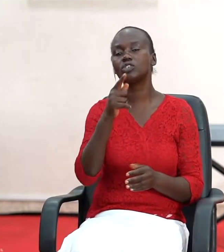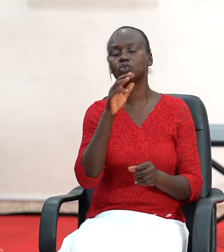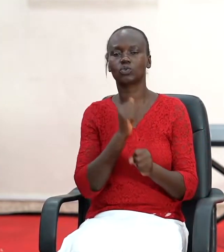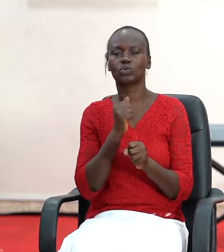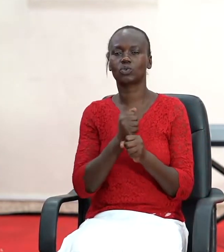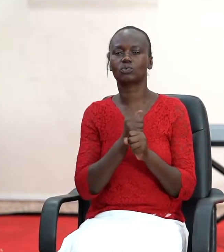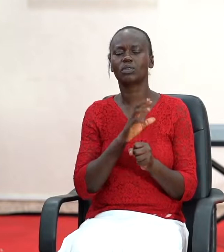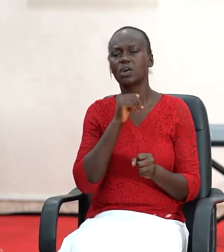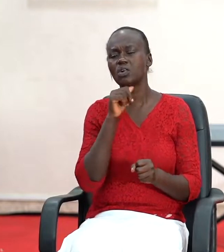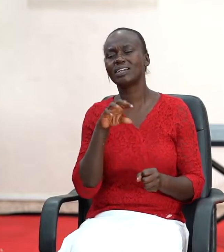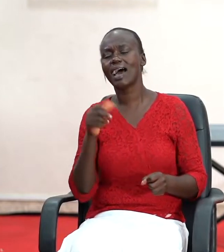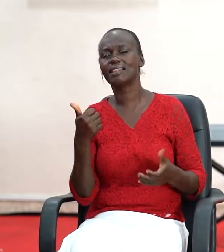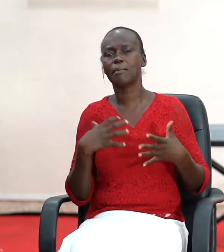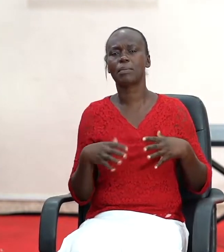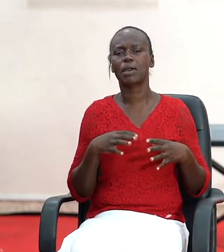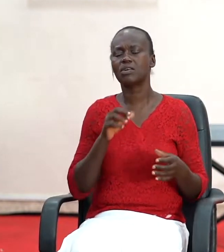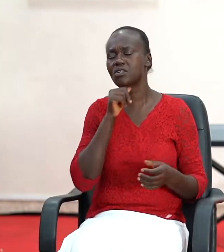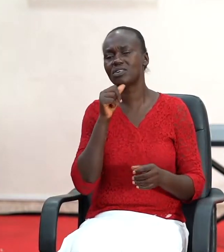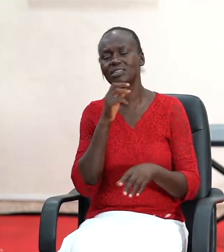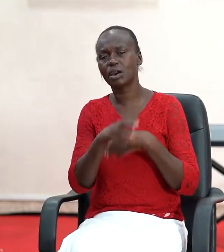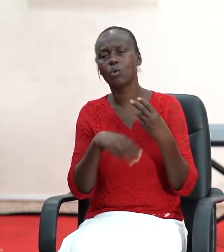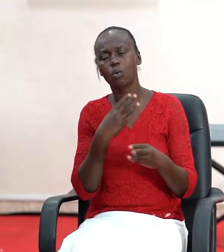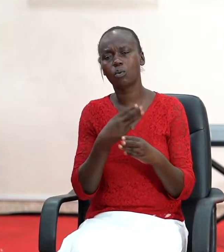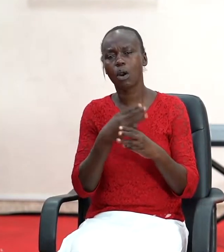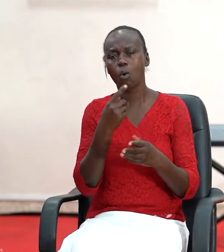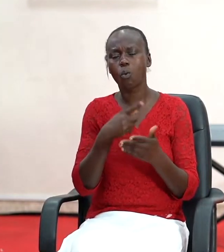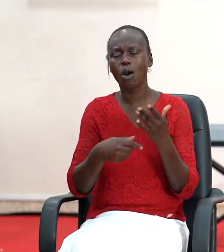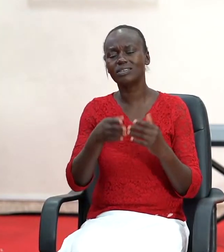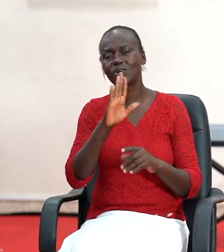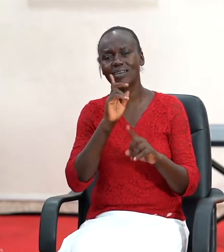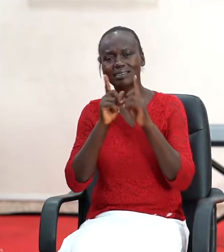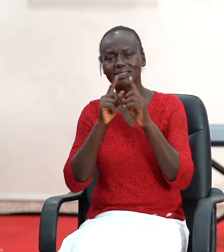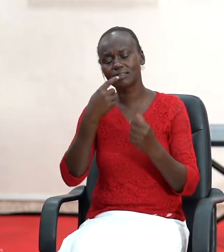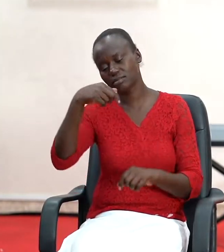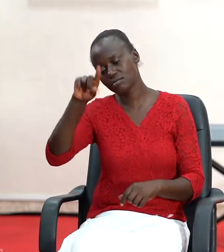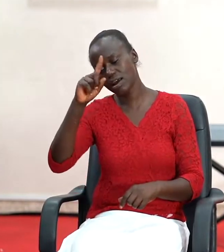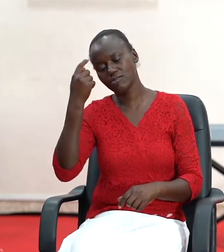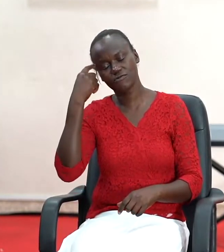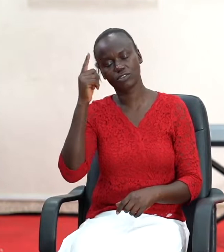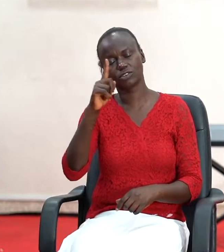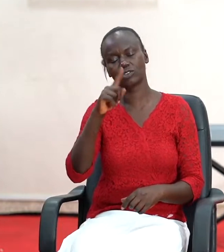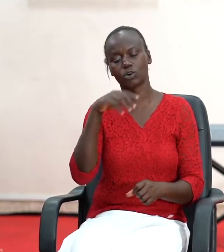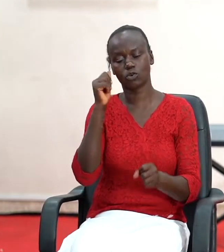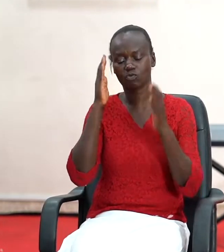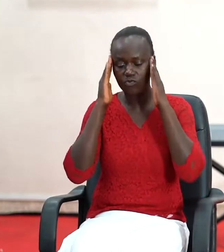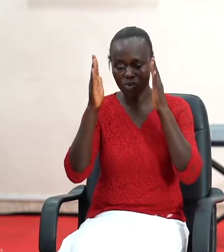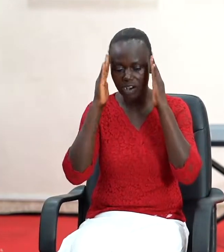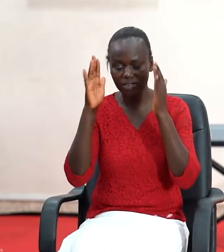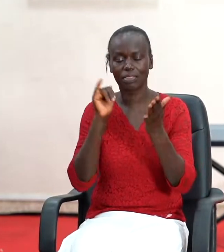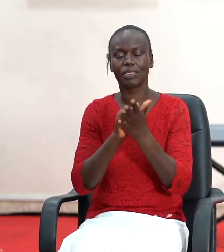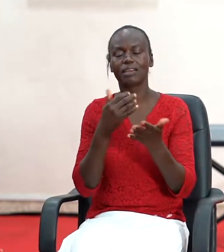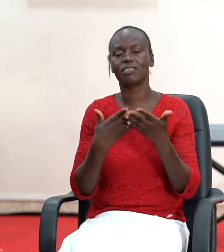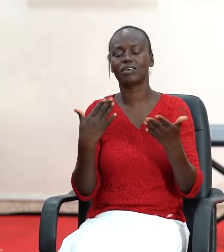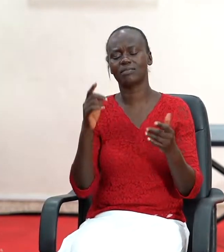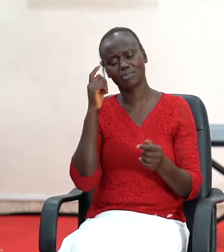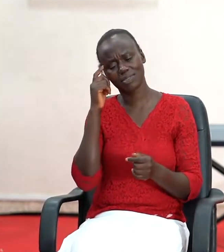You know, not other people, not the world. Kenye God anasema is right for you. Focus on that thing. Think about